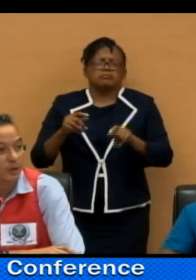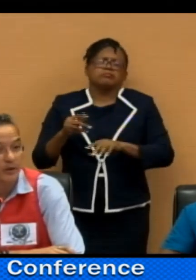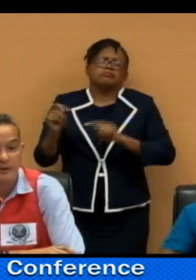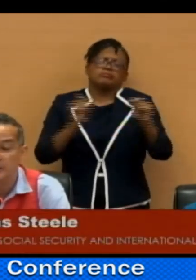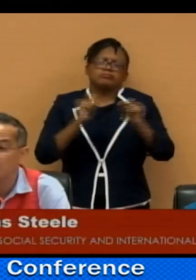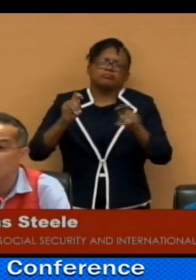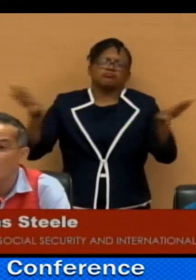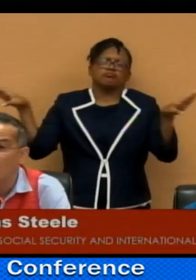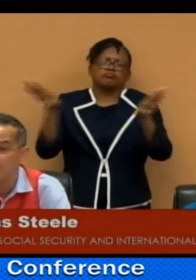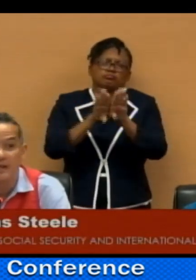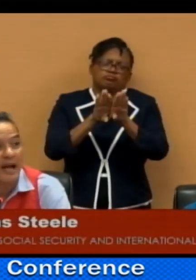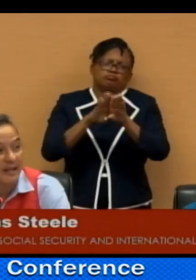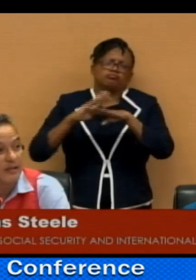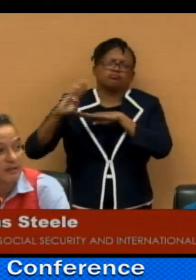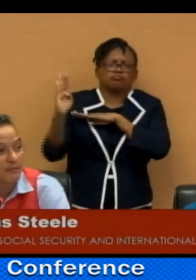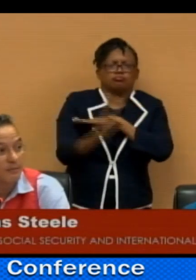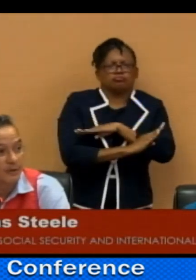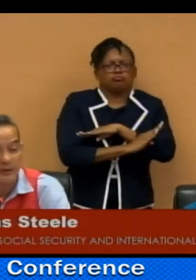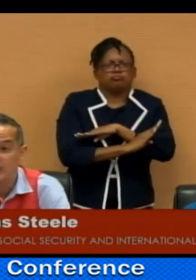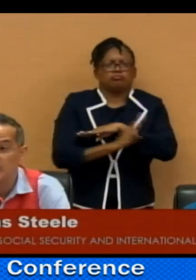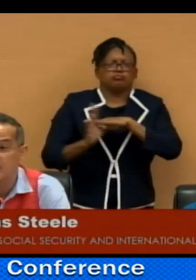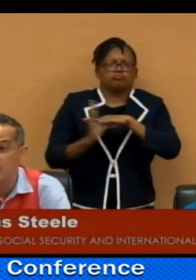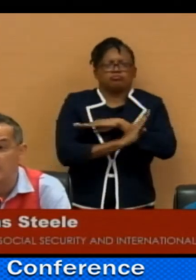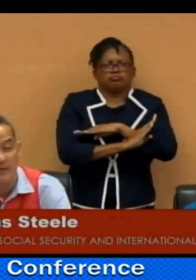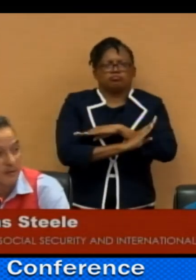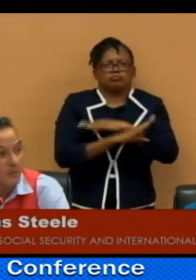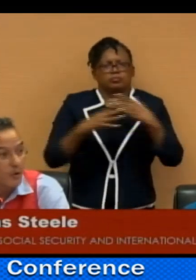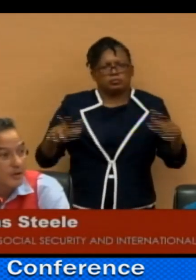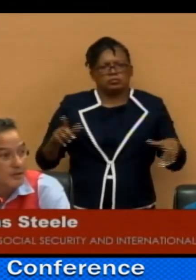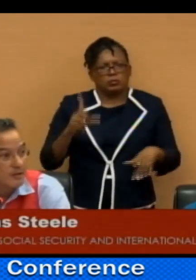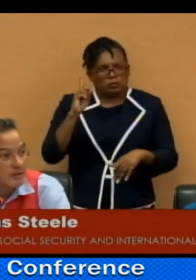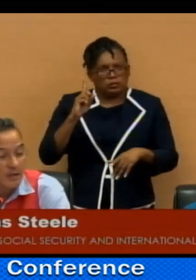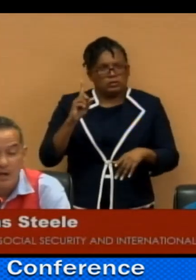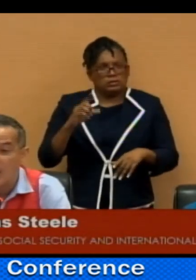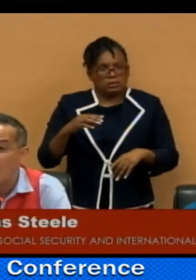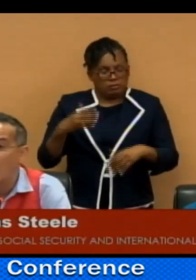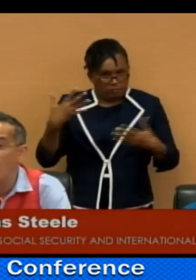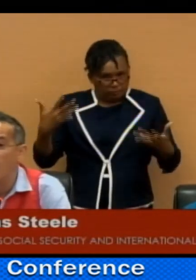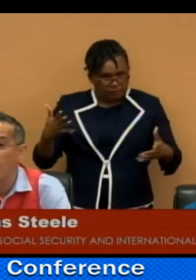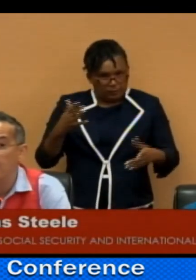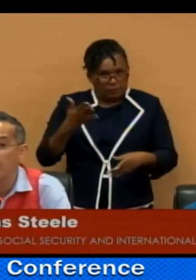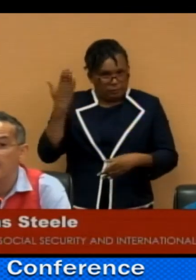its ports once it had its first series of imports.